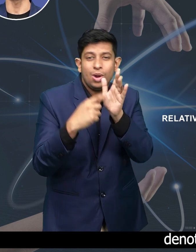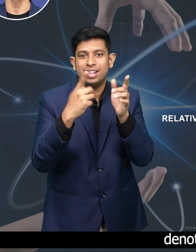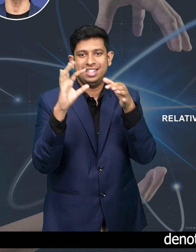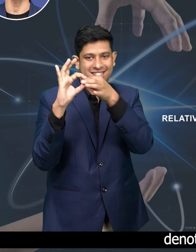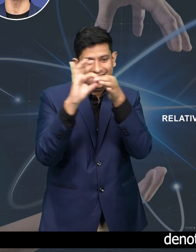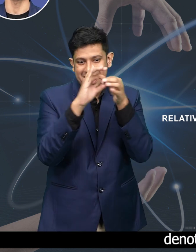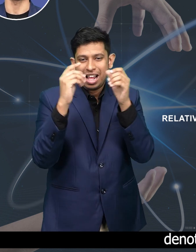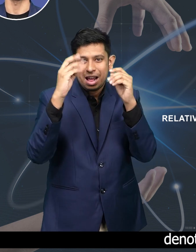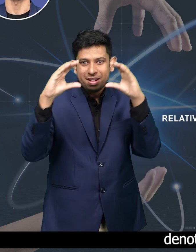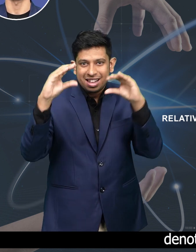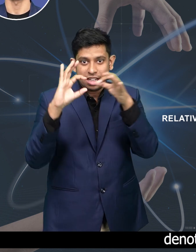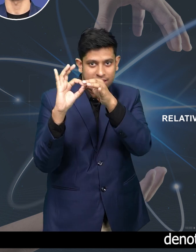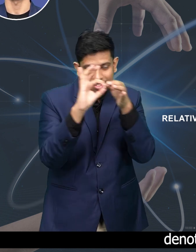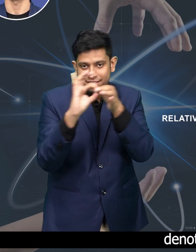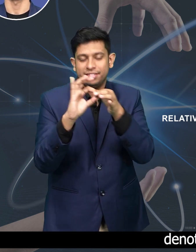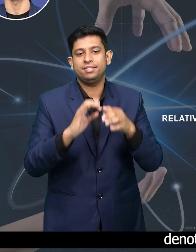denotes its relative density.